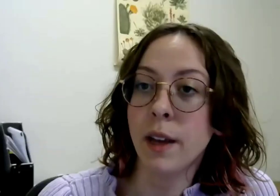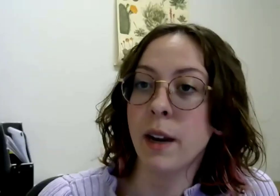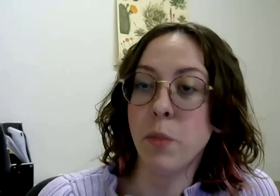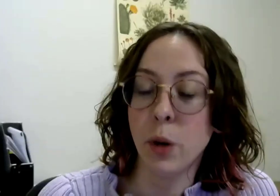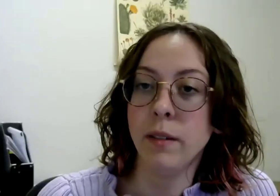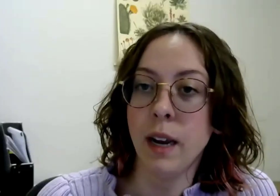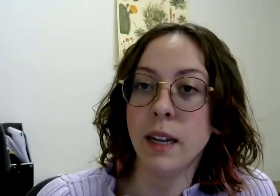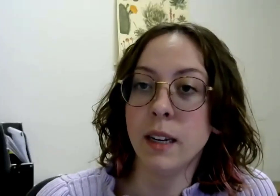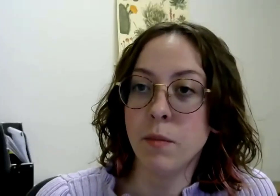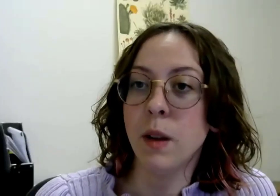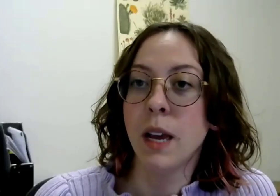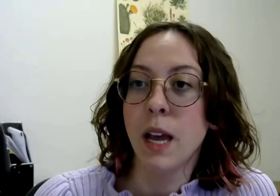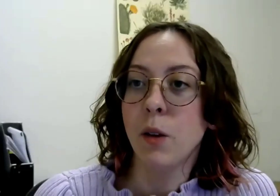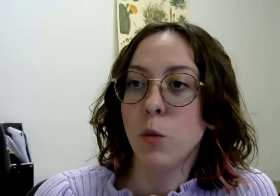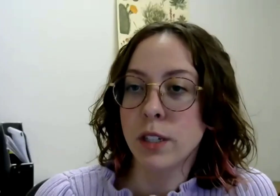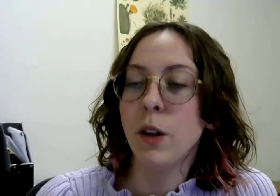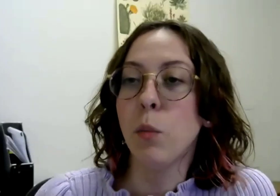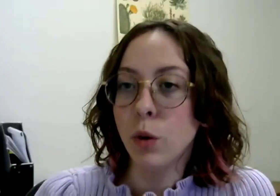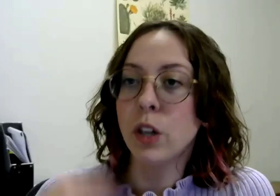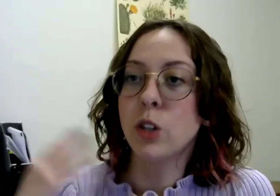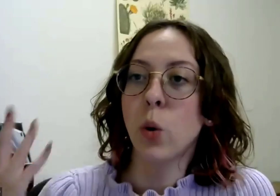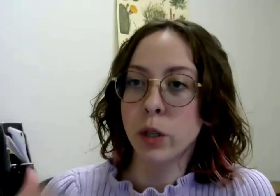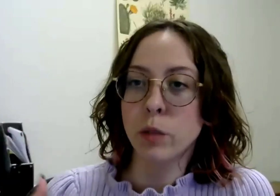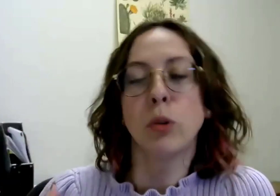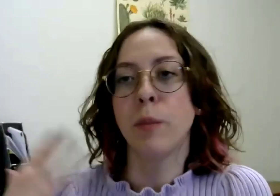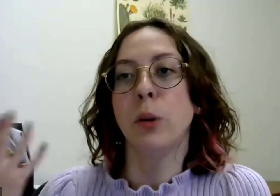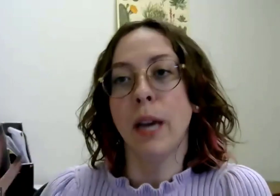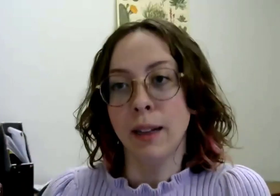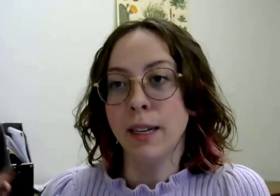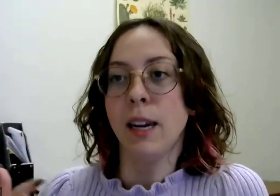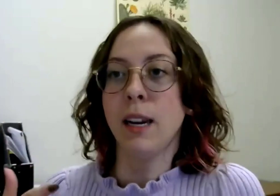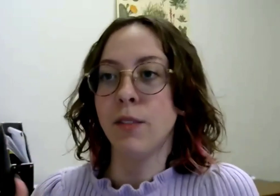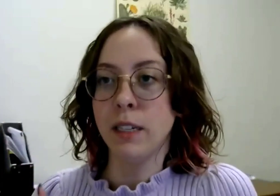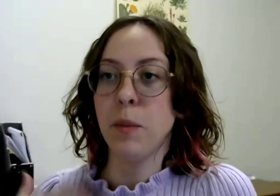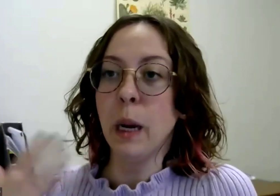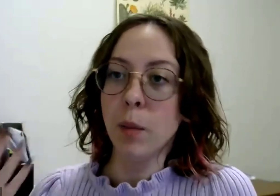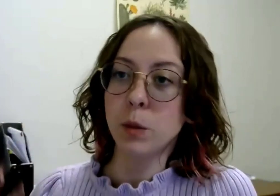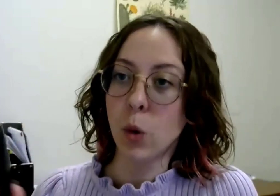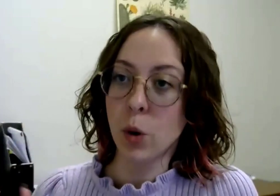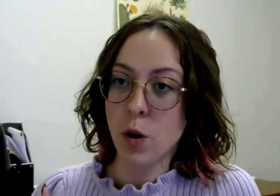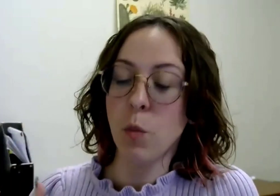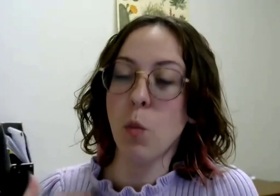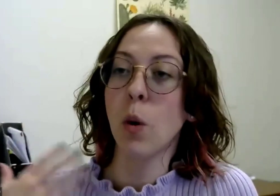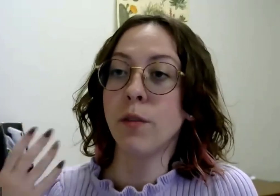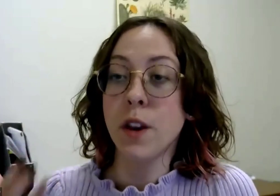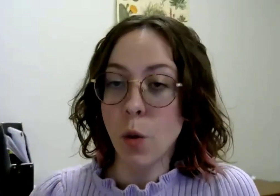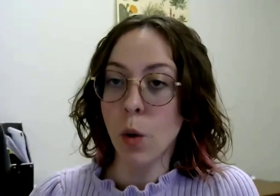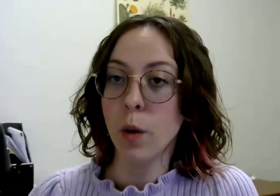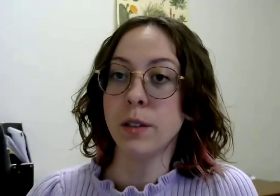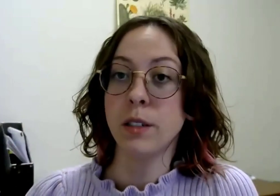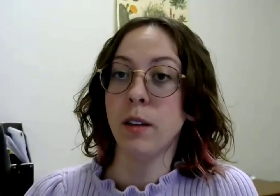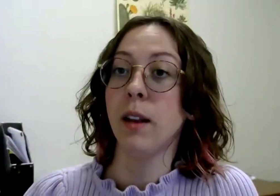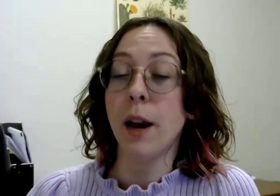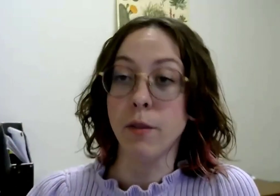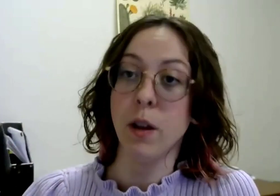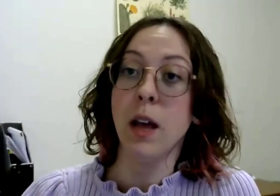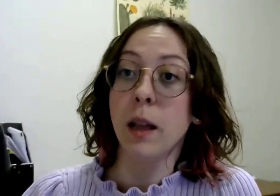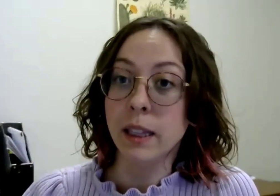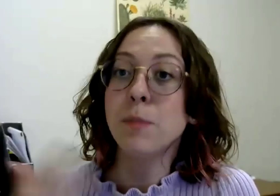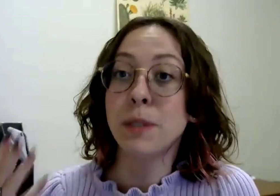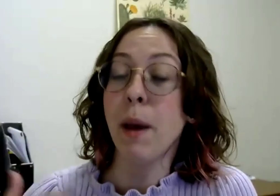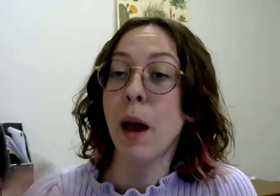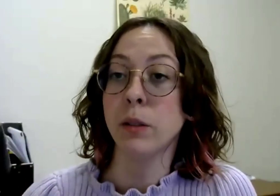Yeah, thank you for that input. Yeah, we're still moving towards multimodality, even as it becomes more of the norm. There's still a lot